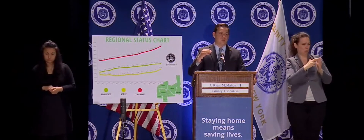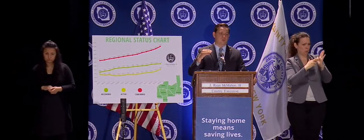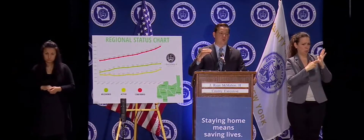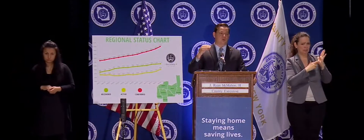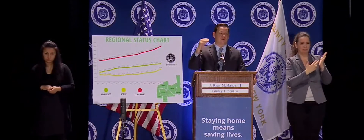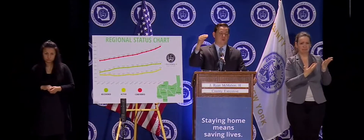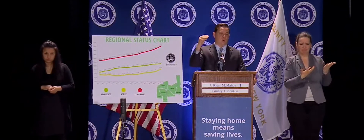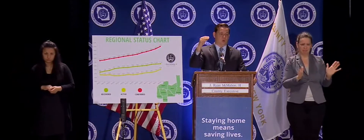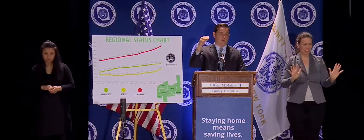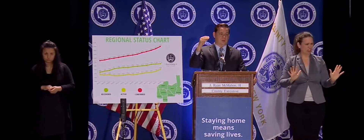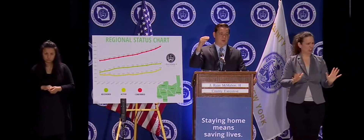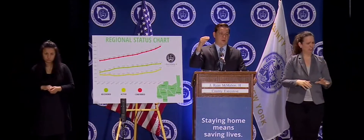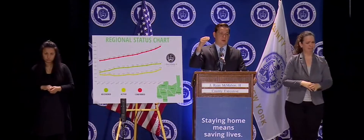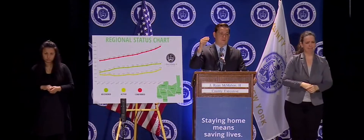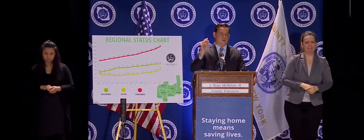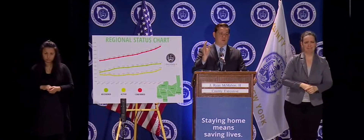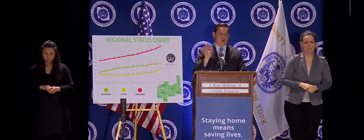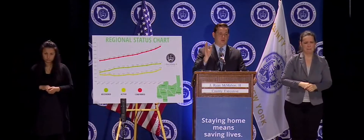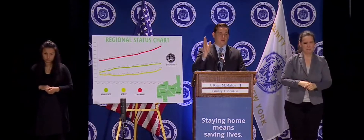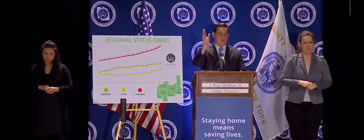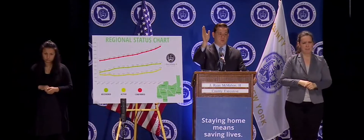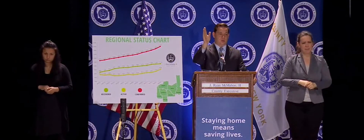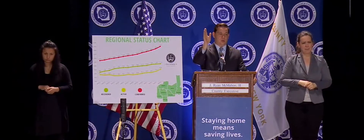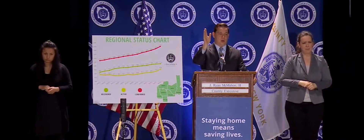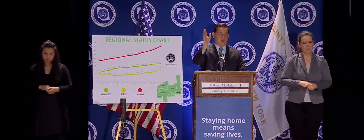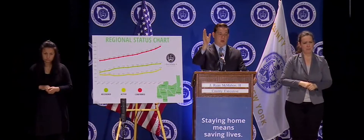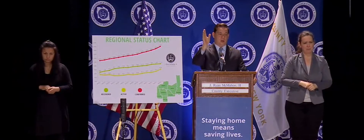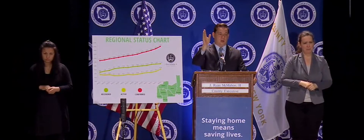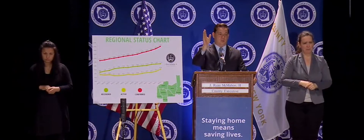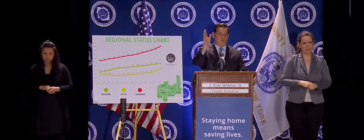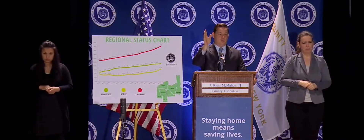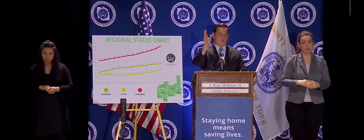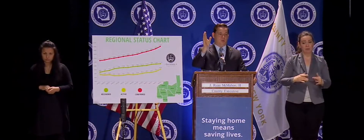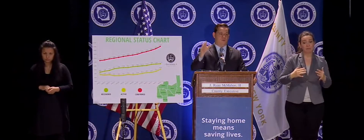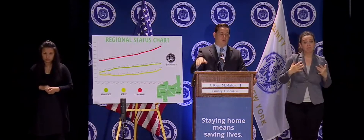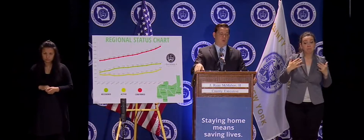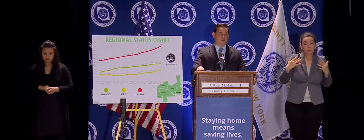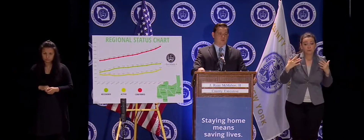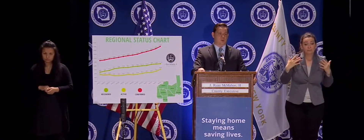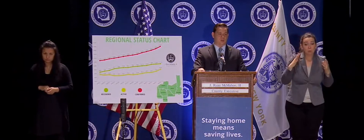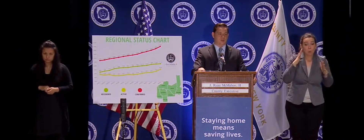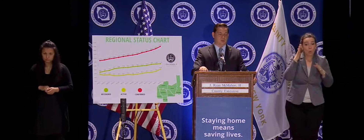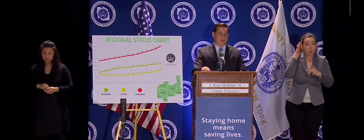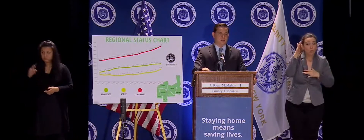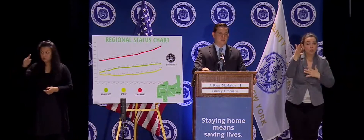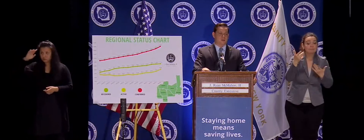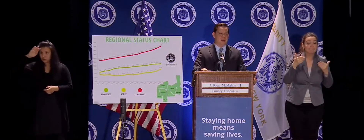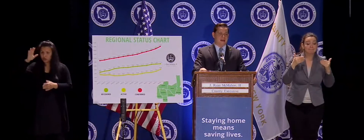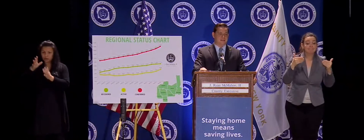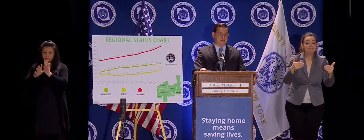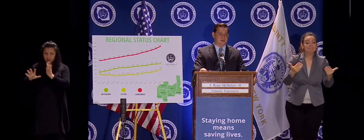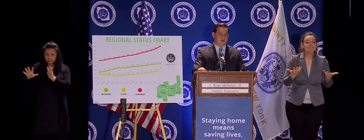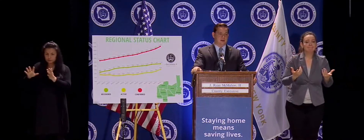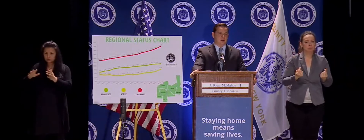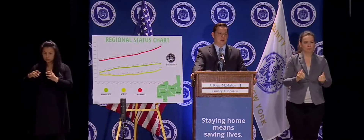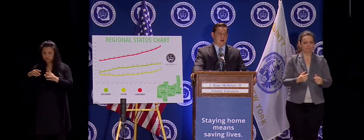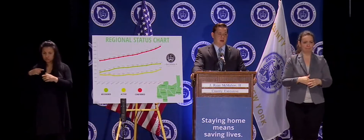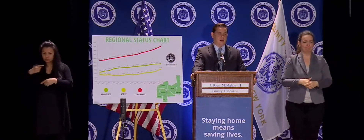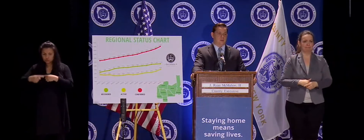related to moving forward. If you start to move forward too much related to